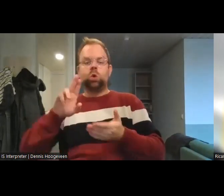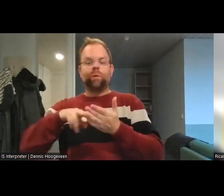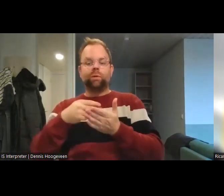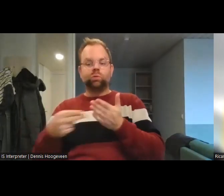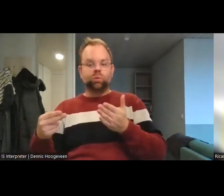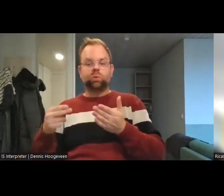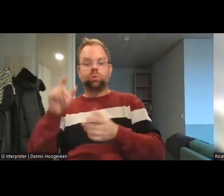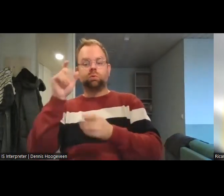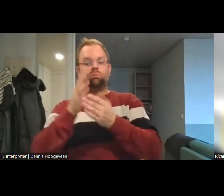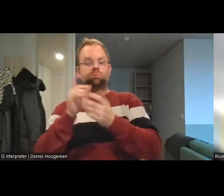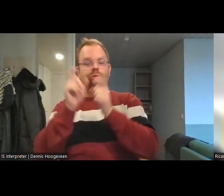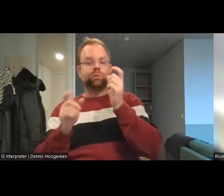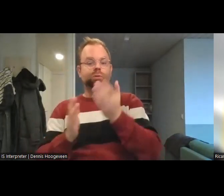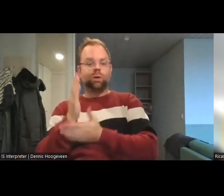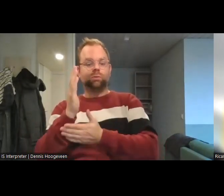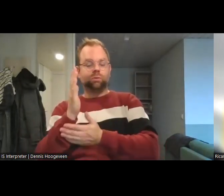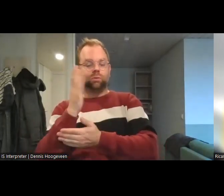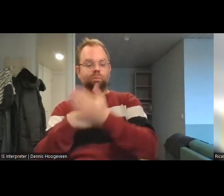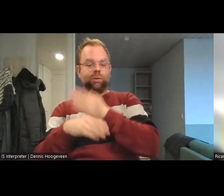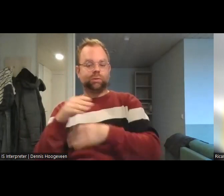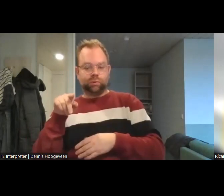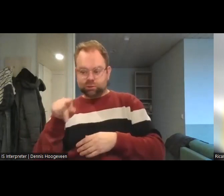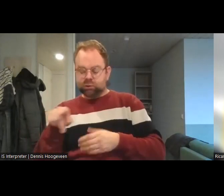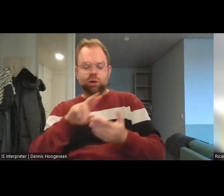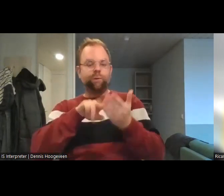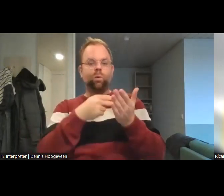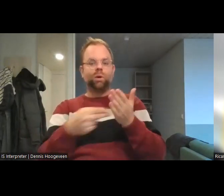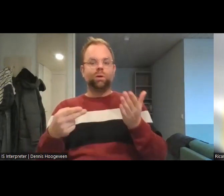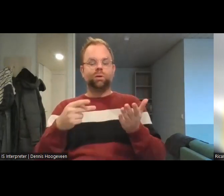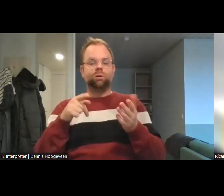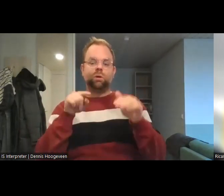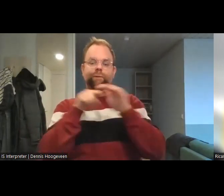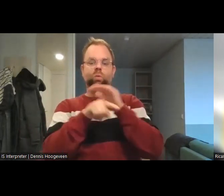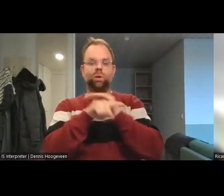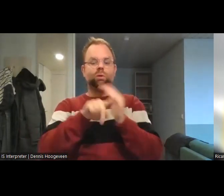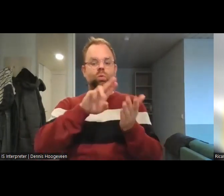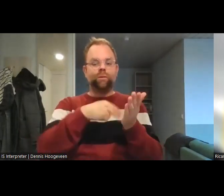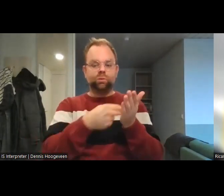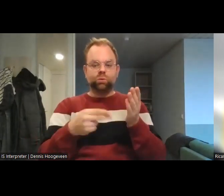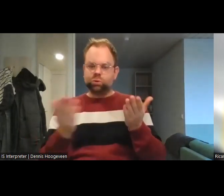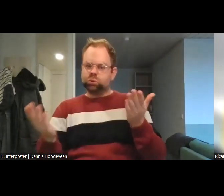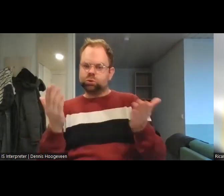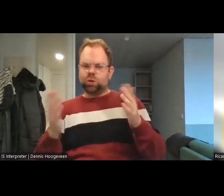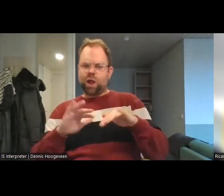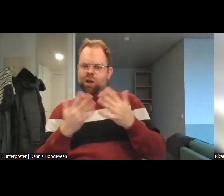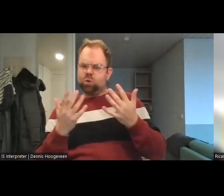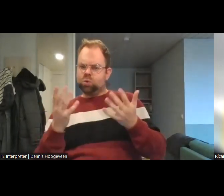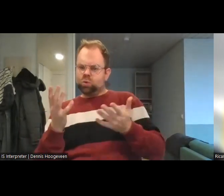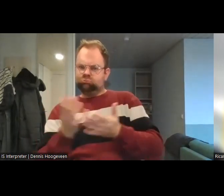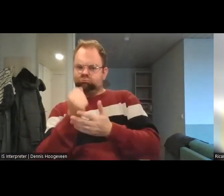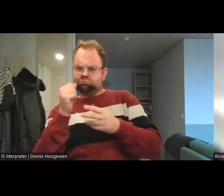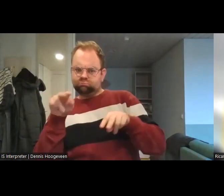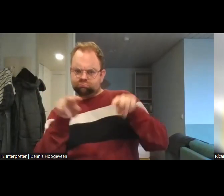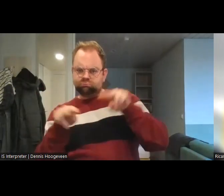be more accessible, how disability could be better understood within the refugee